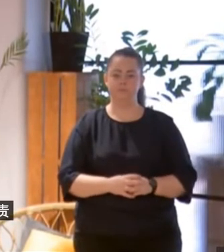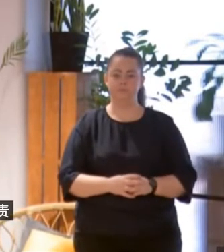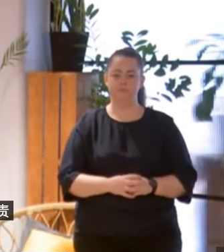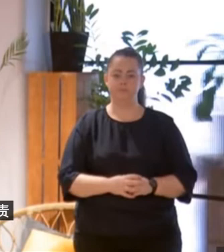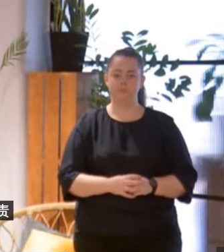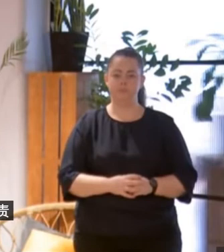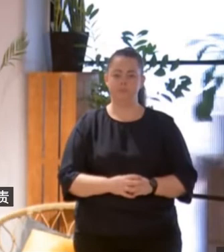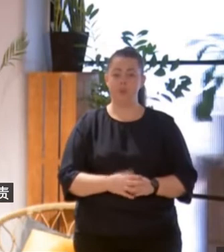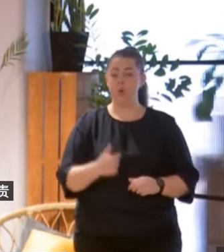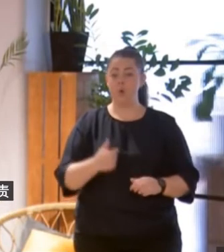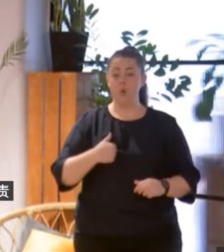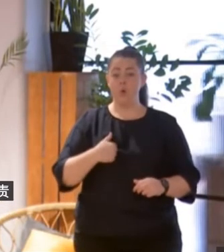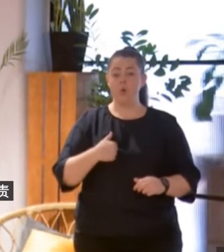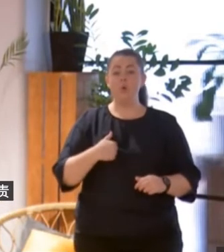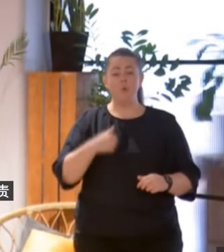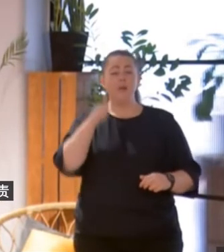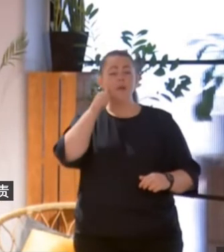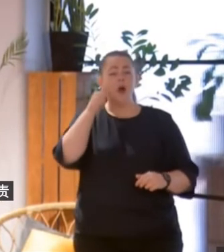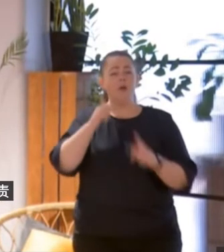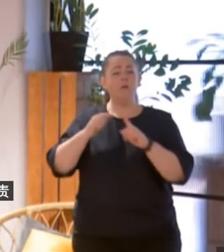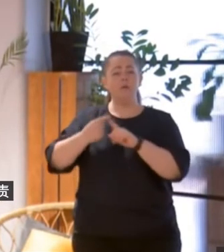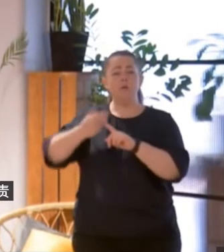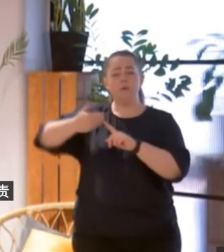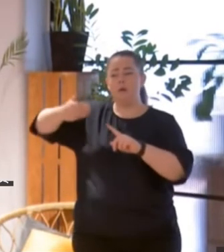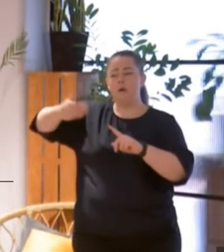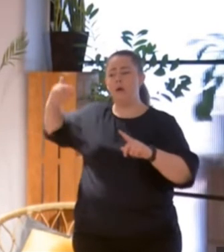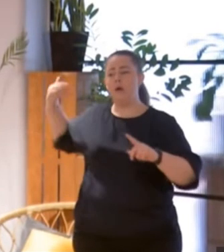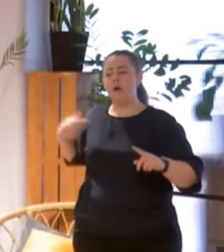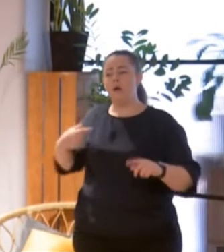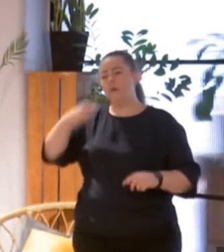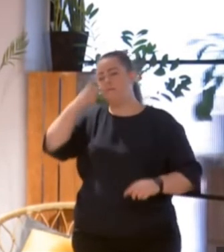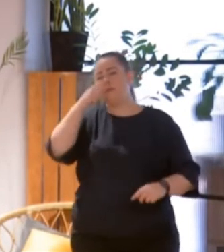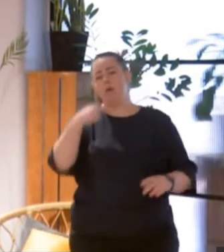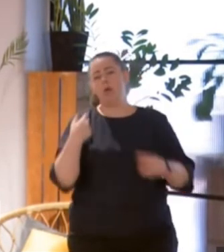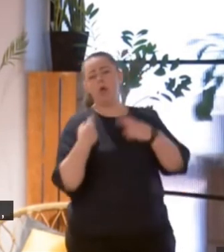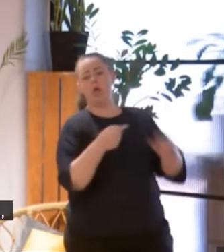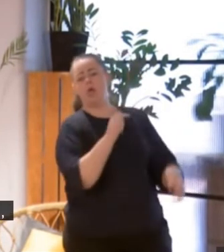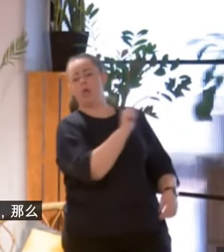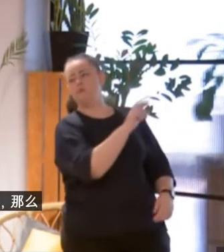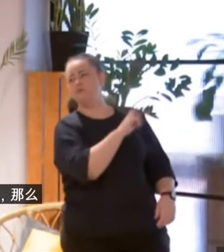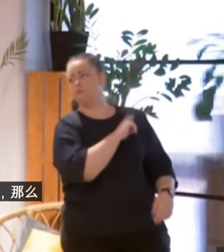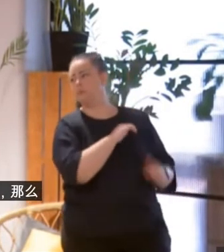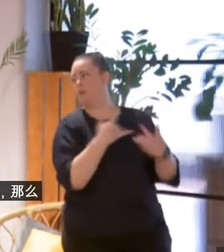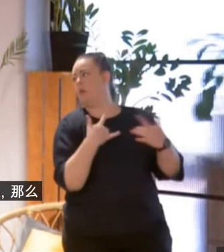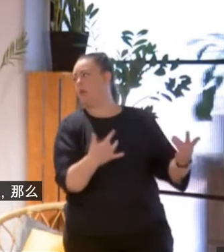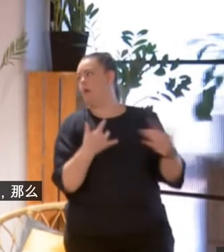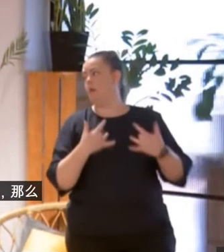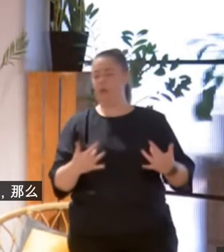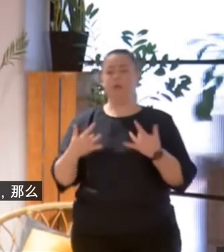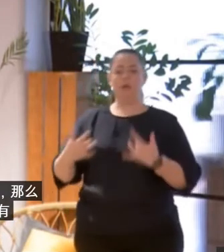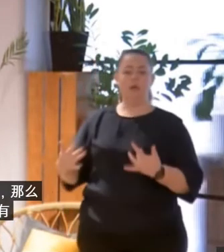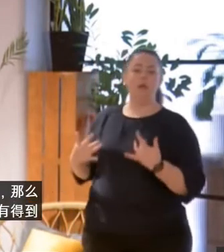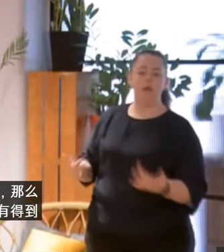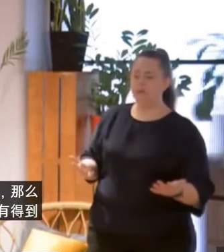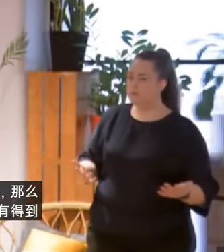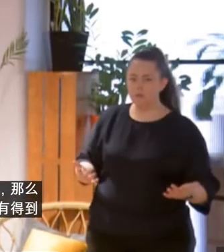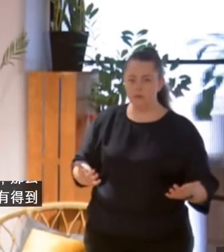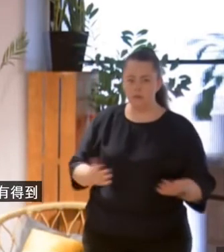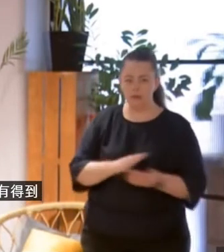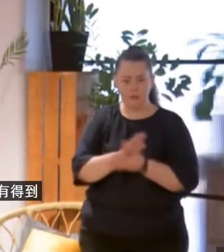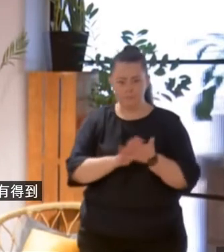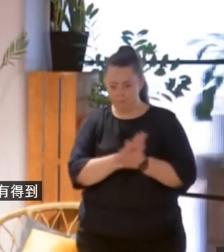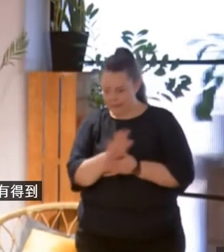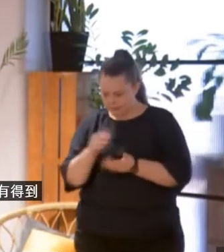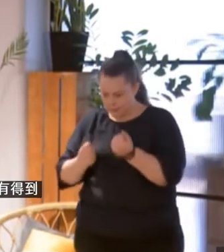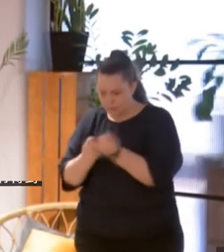being responsible. There is no synergies that are in place. And if no one is responsible, then what happens is you do not get the outcomes